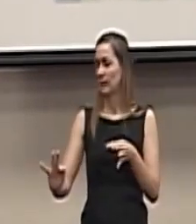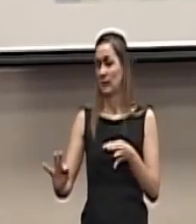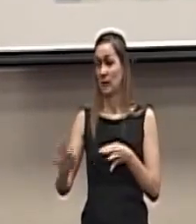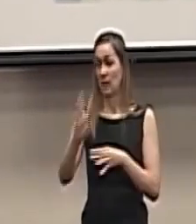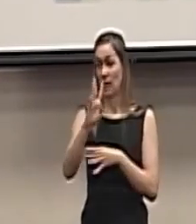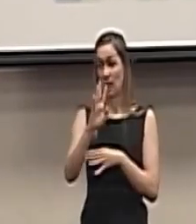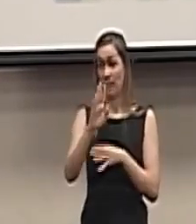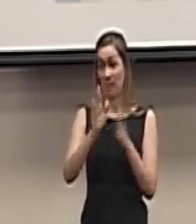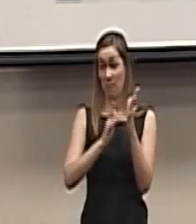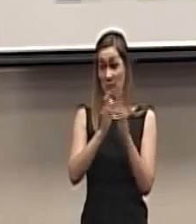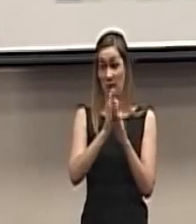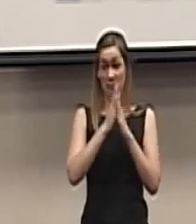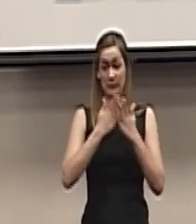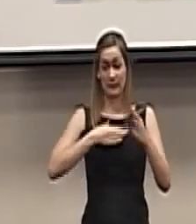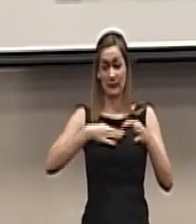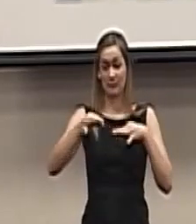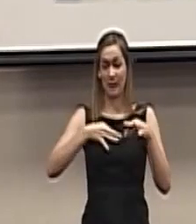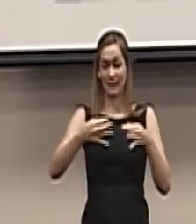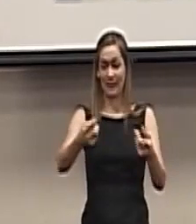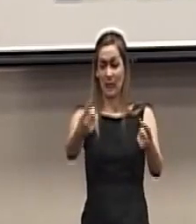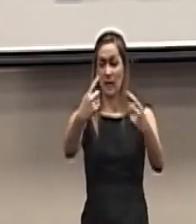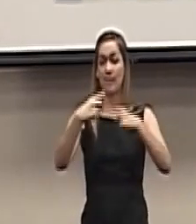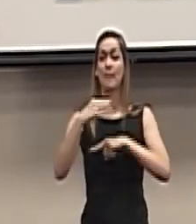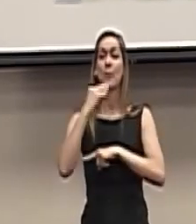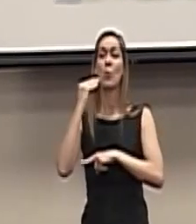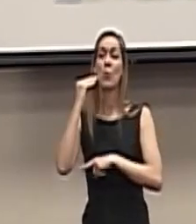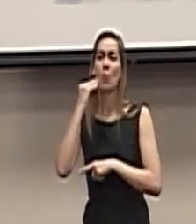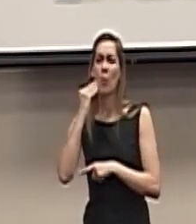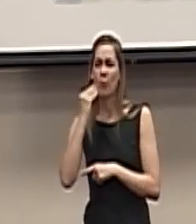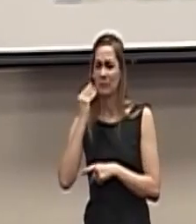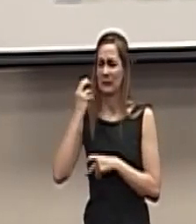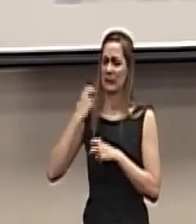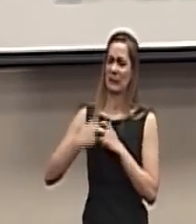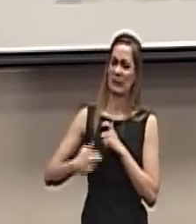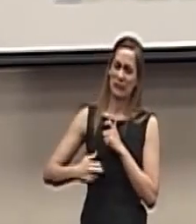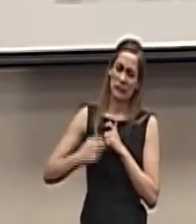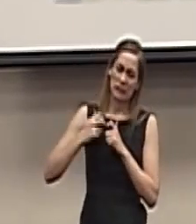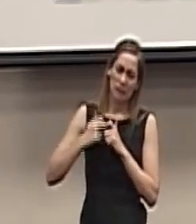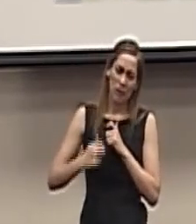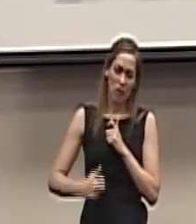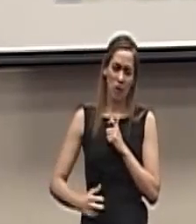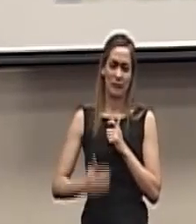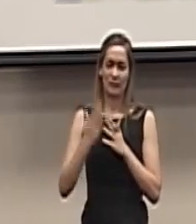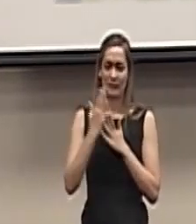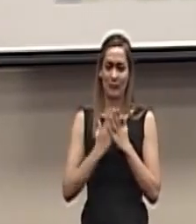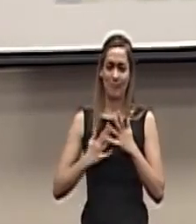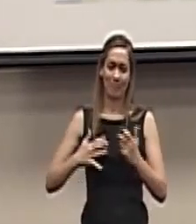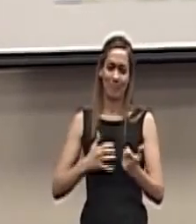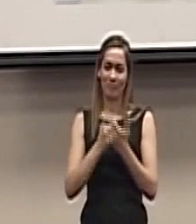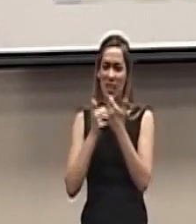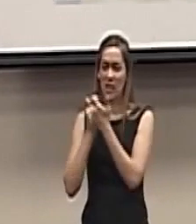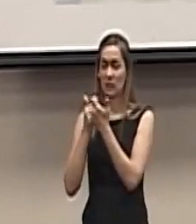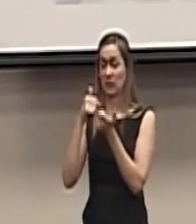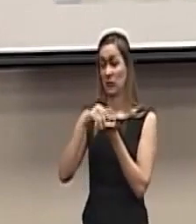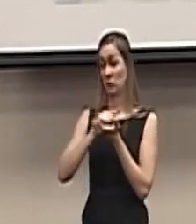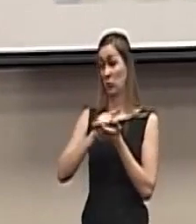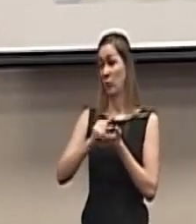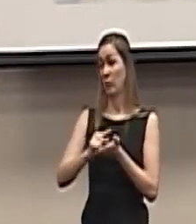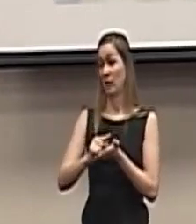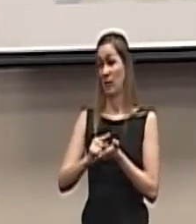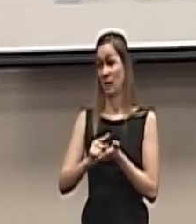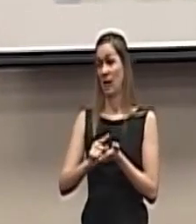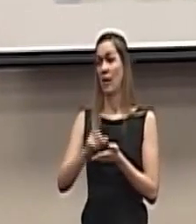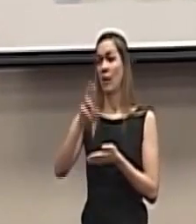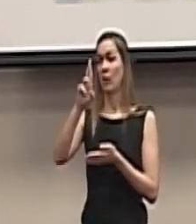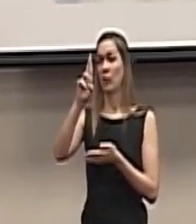Bible talks about returning home and how difficult that is, and just some of the challenges. This week is reentry week